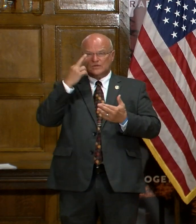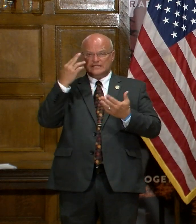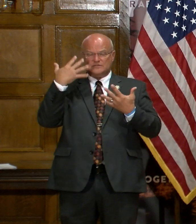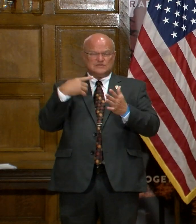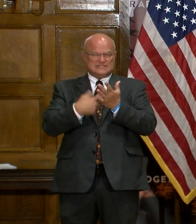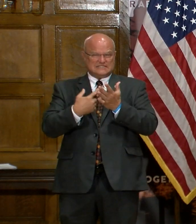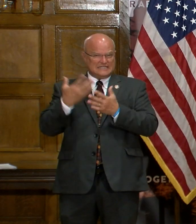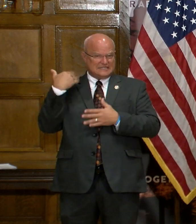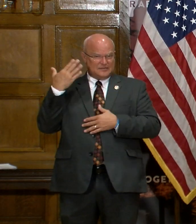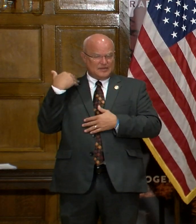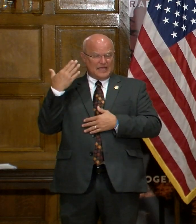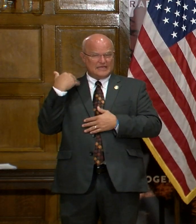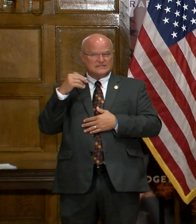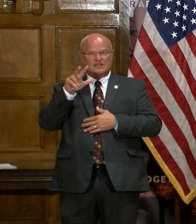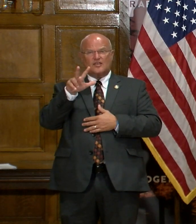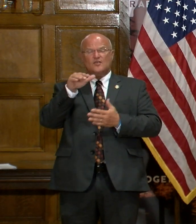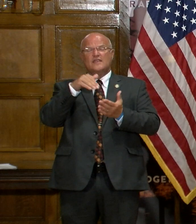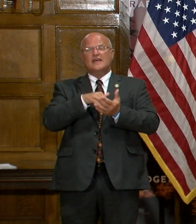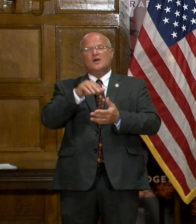we've discussed in the past,